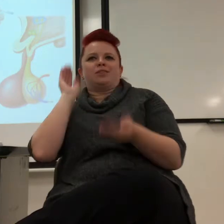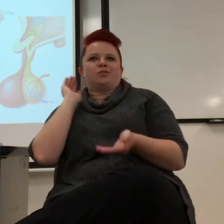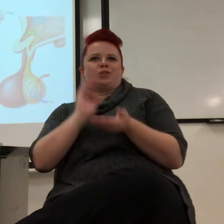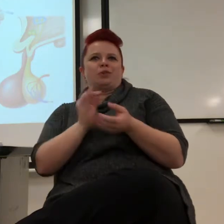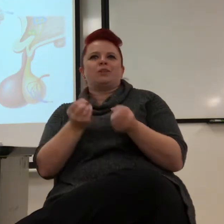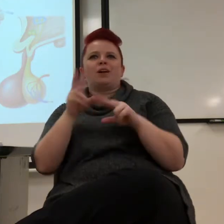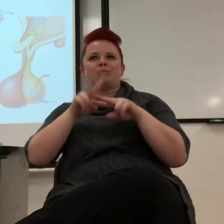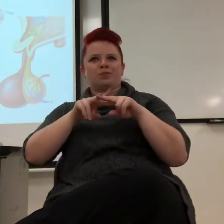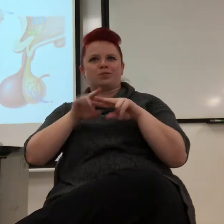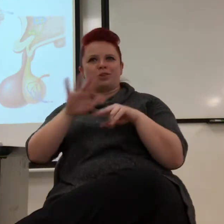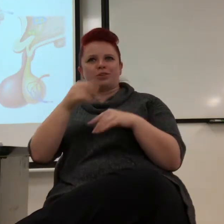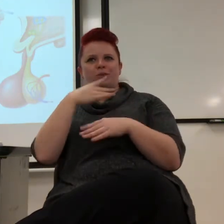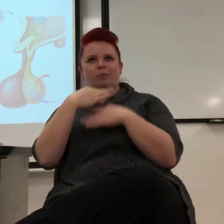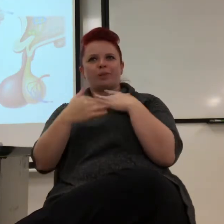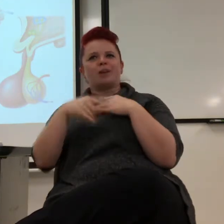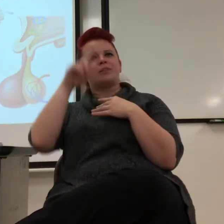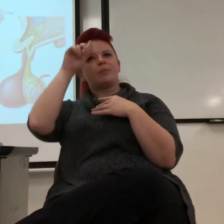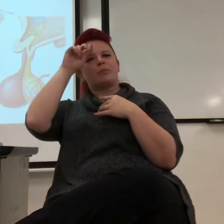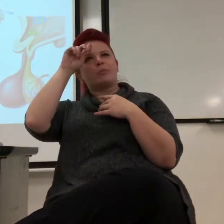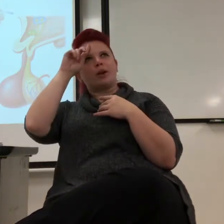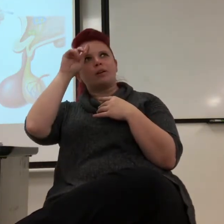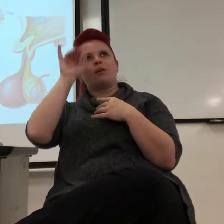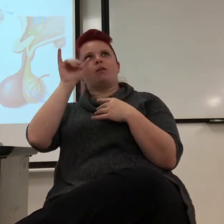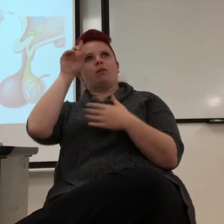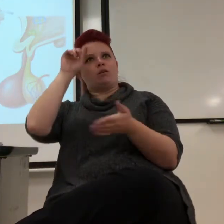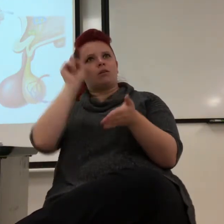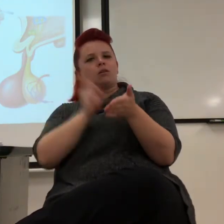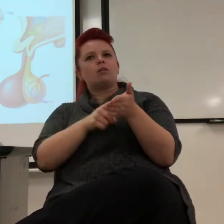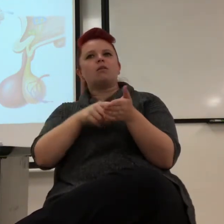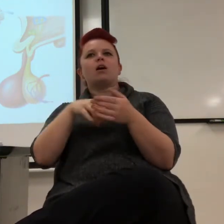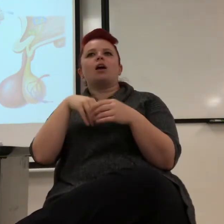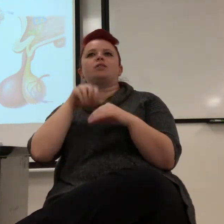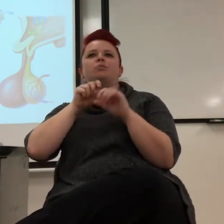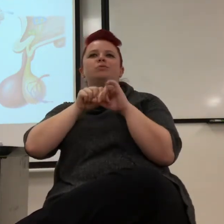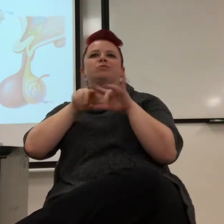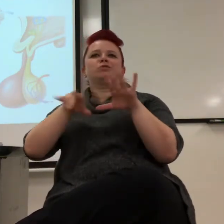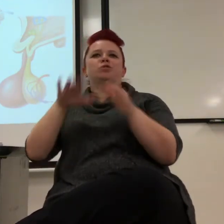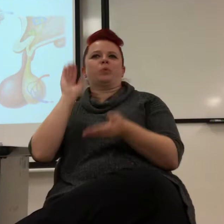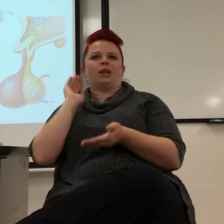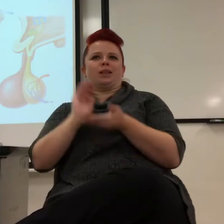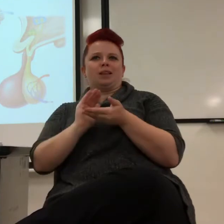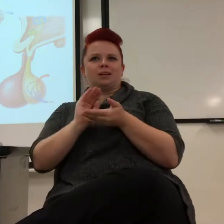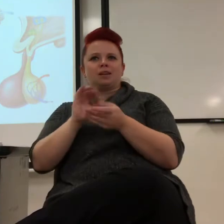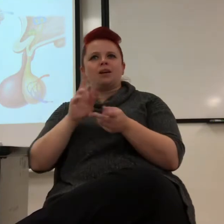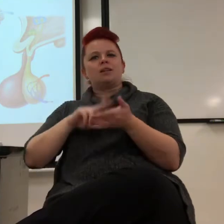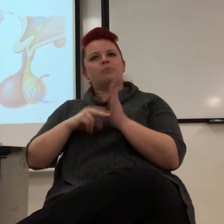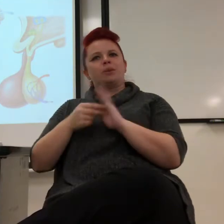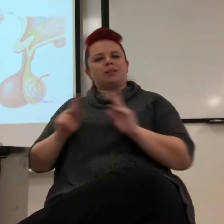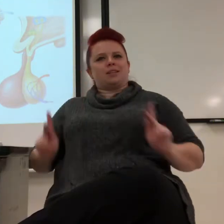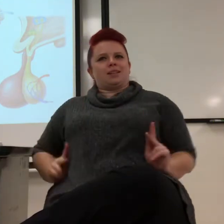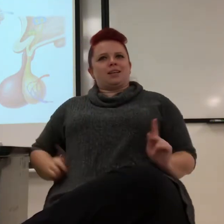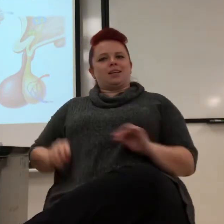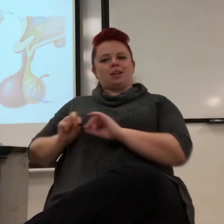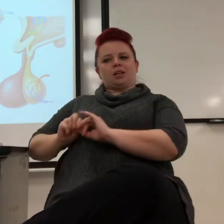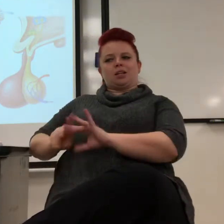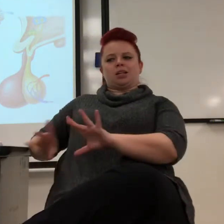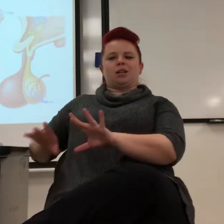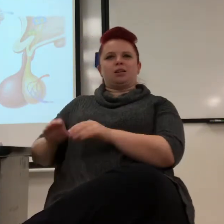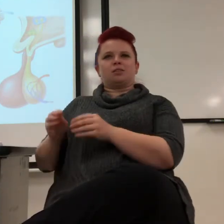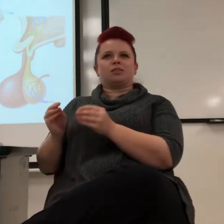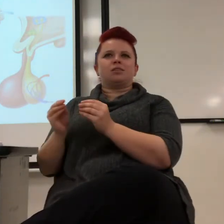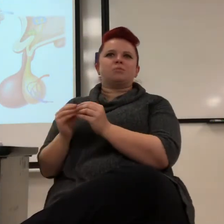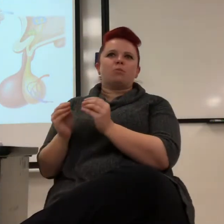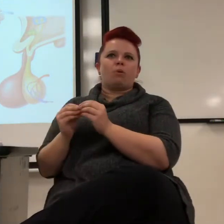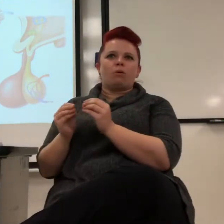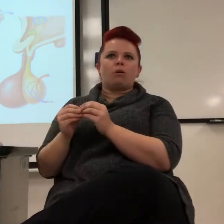brain can pick up on that and secrete less of this. So you just let more out of the kidney, which is already filtering all your blood volume anyways,